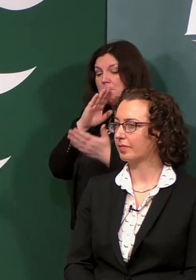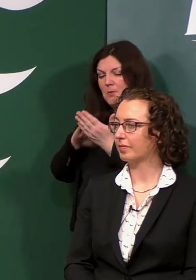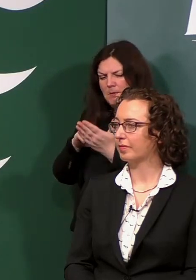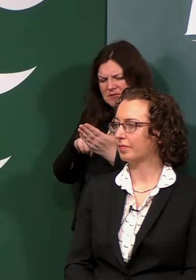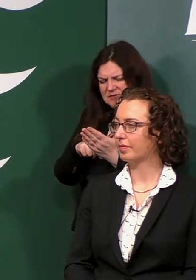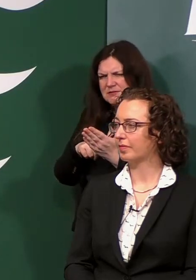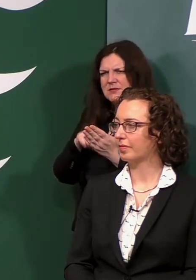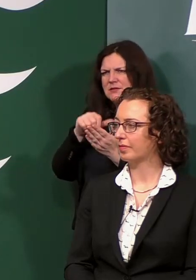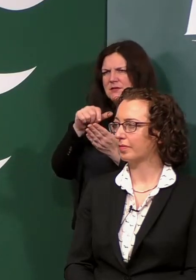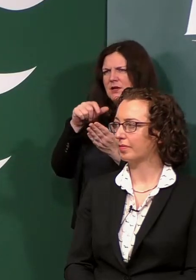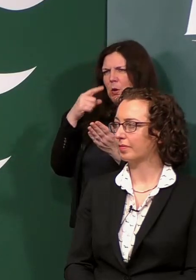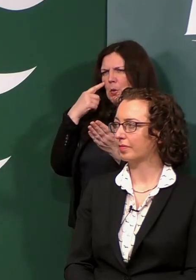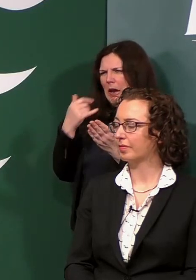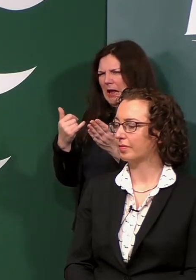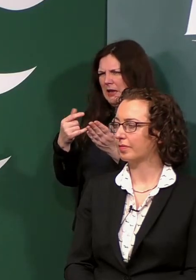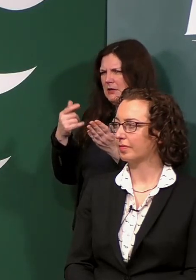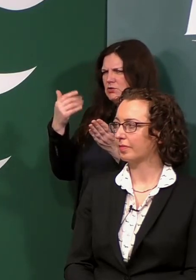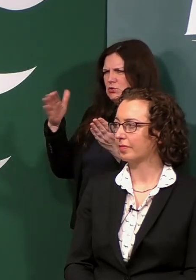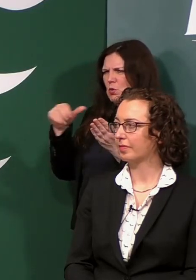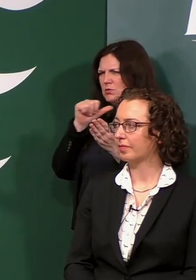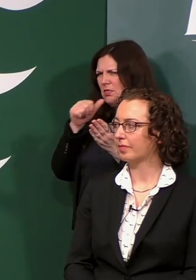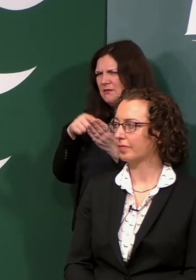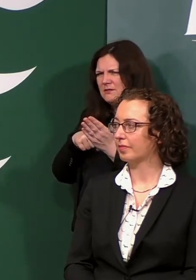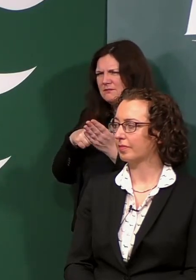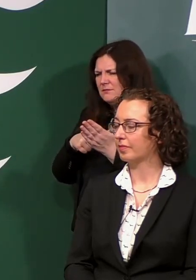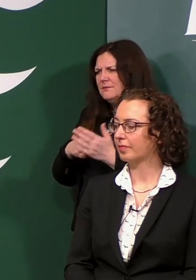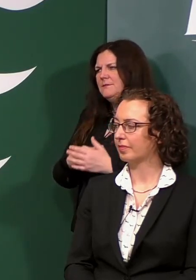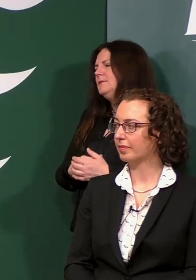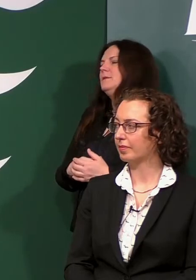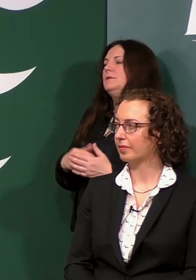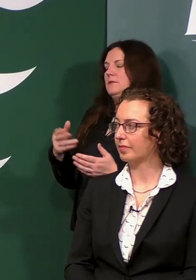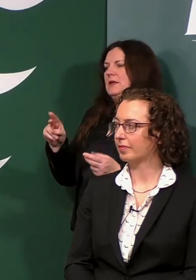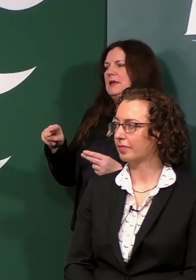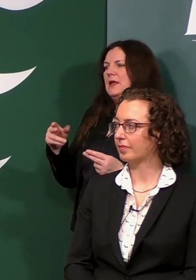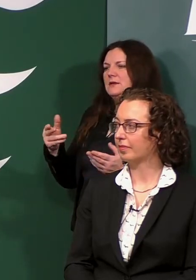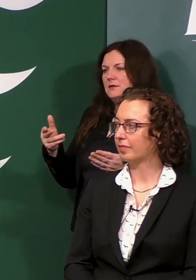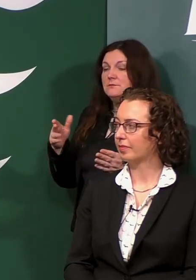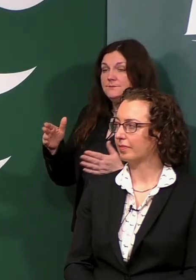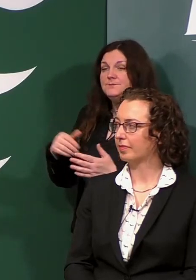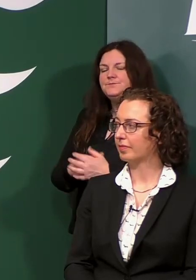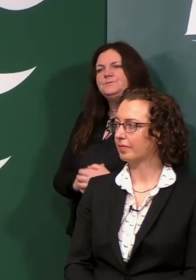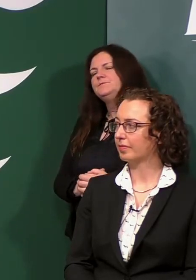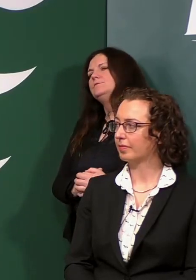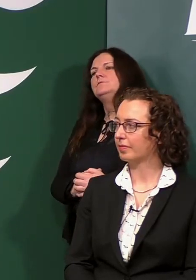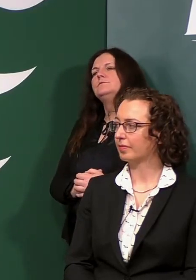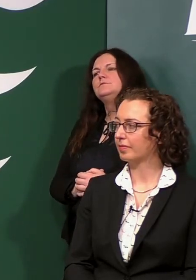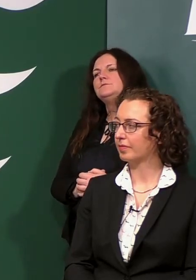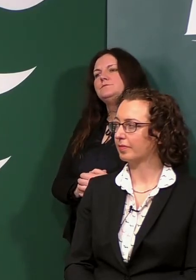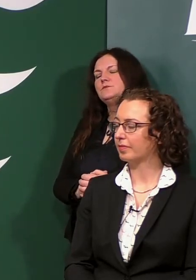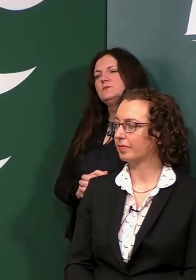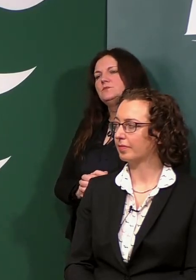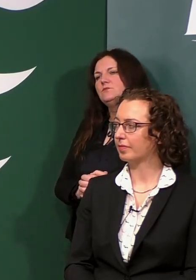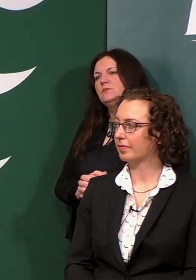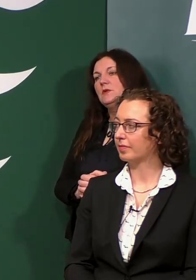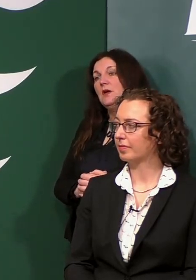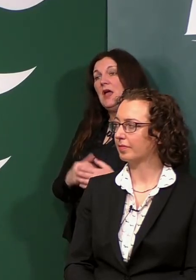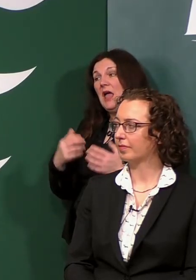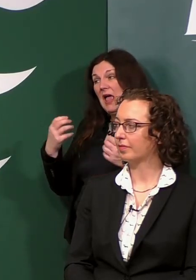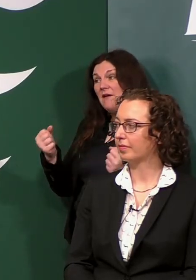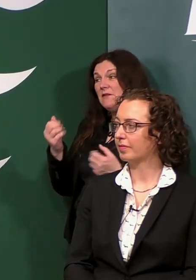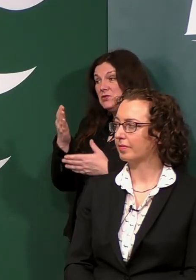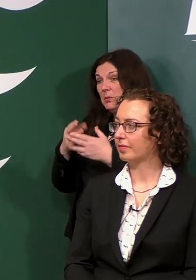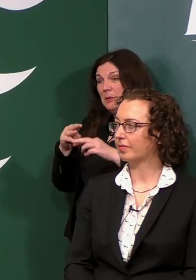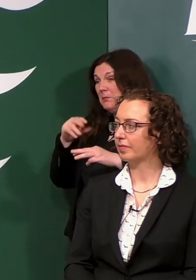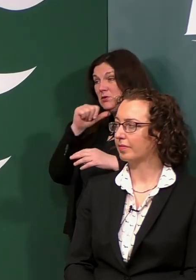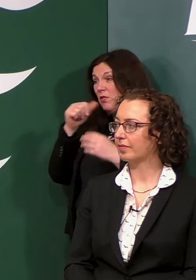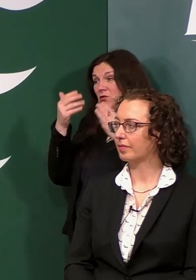being recorded as no-shows at the vaccination centres? So, sorry, we're going up, are you? No, I mean, in general terms, there's still a level of no-show that's